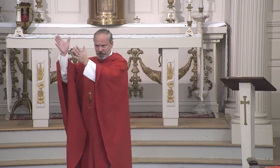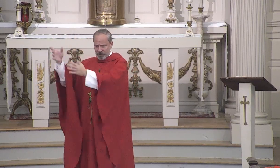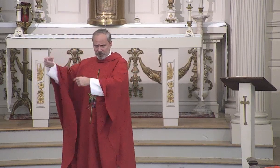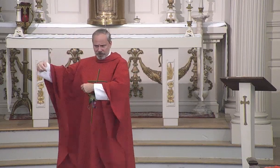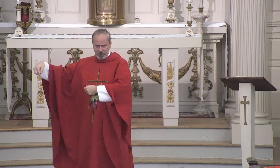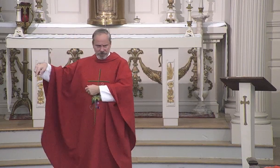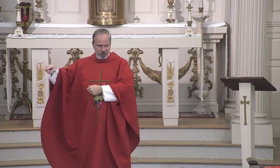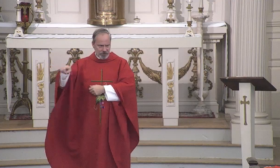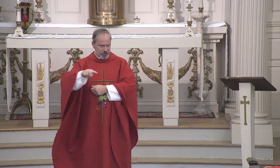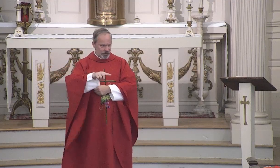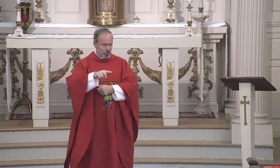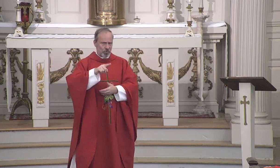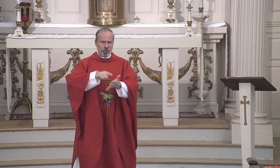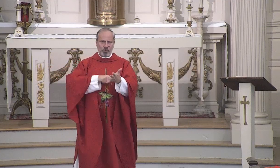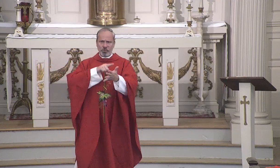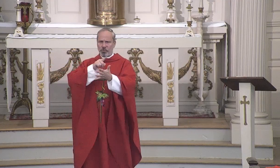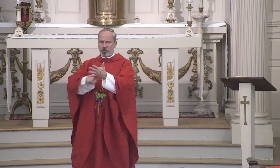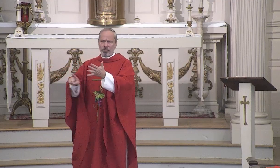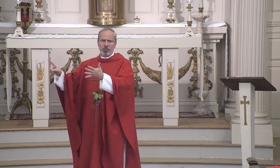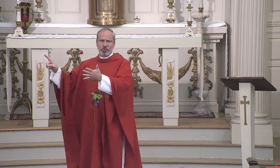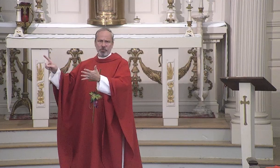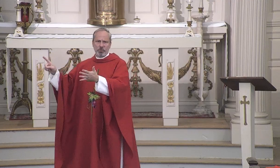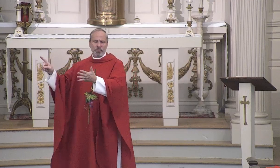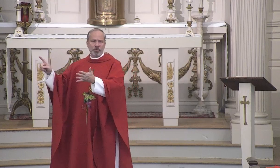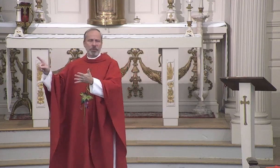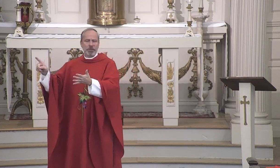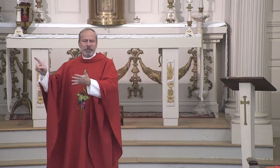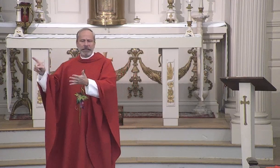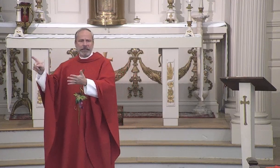the scholars and the scribes.